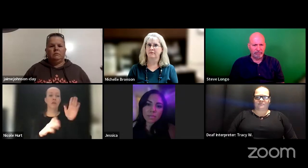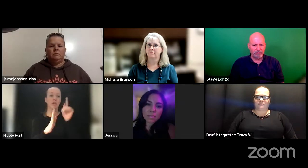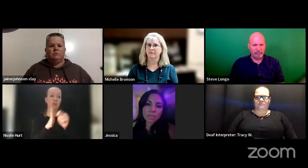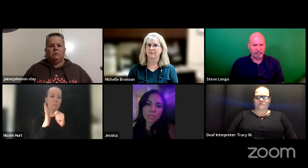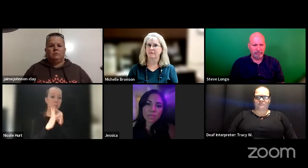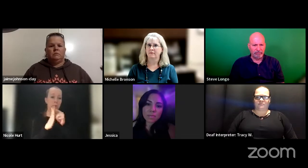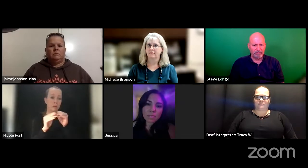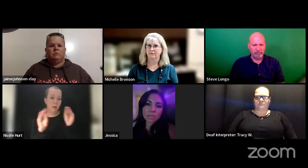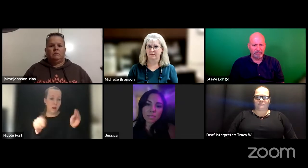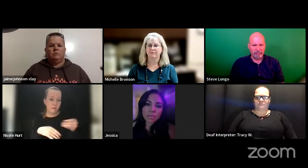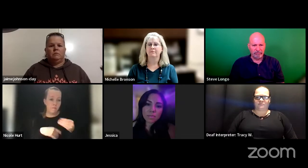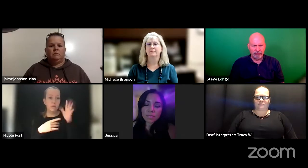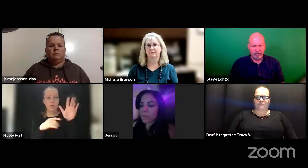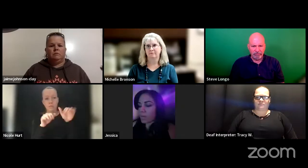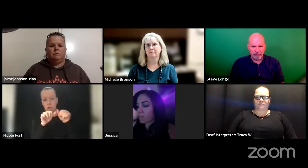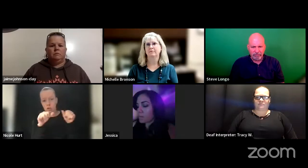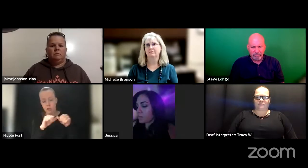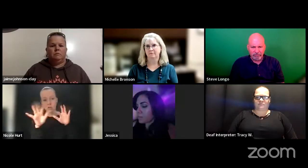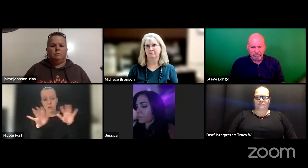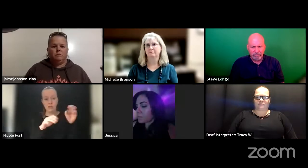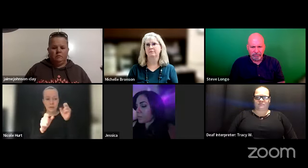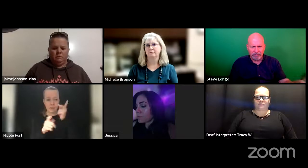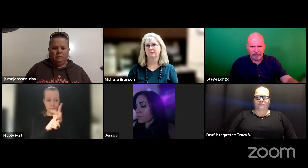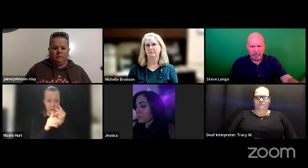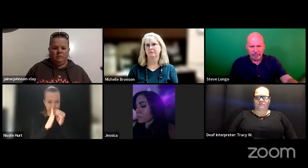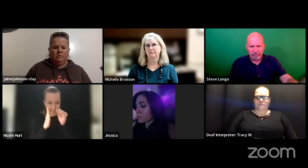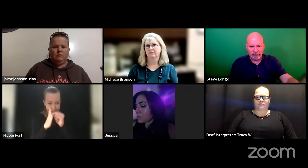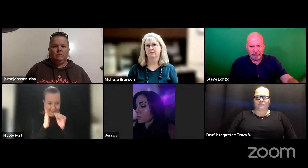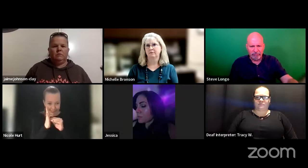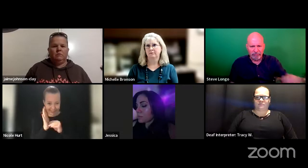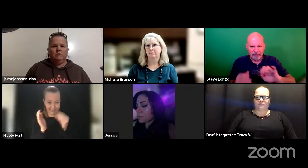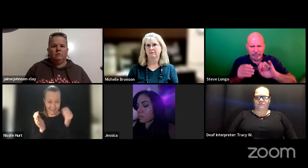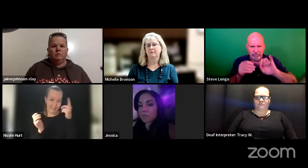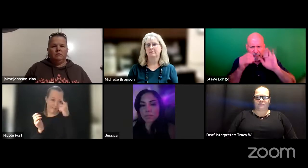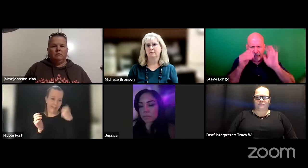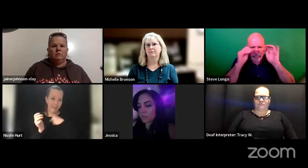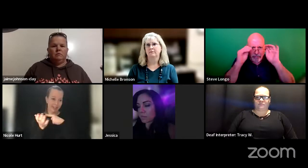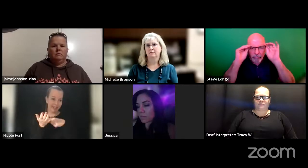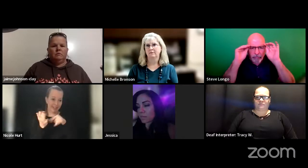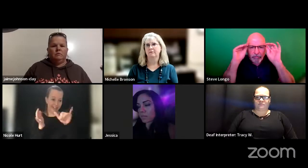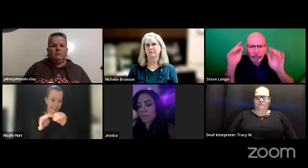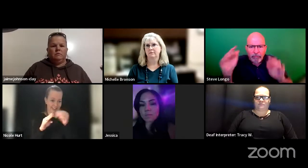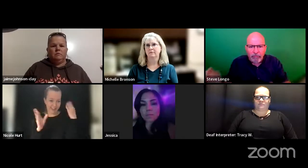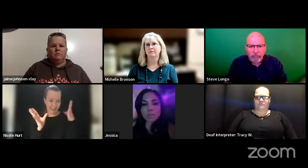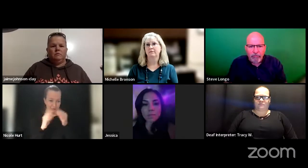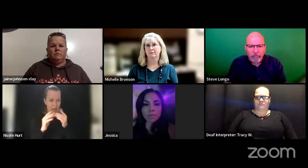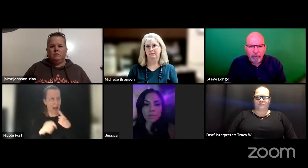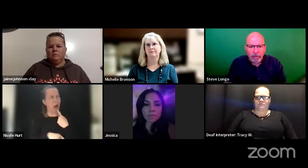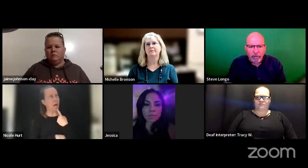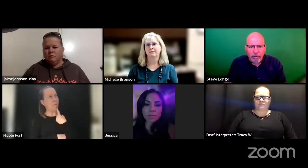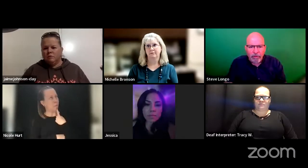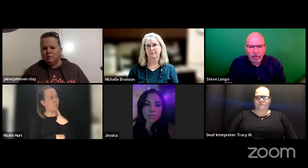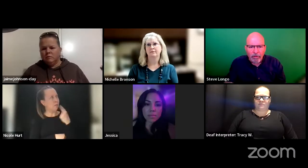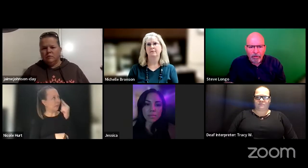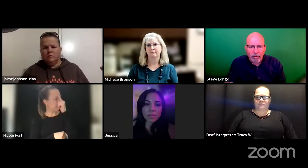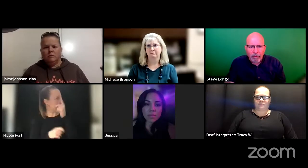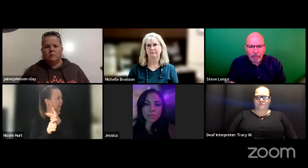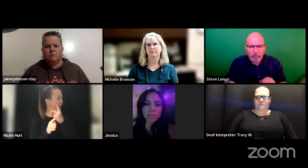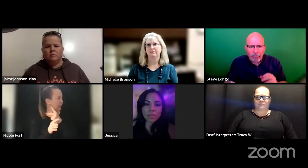board information such as how long term of office should be, and those kinds of